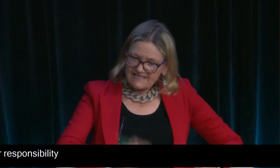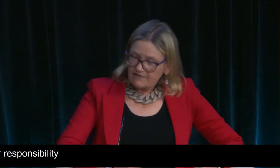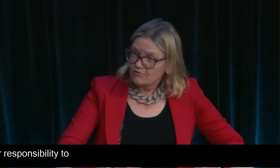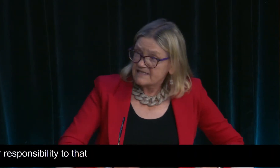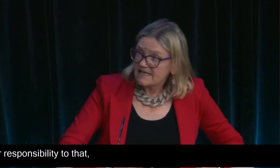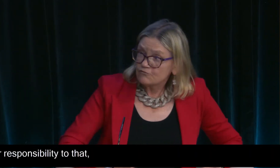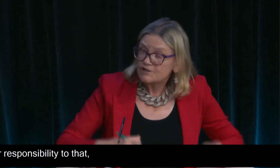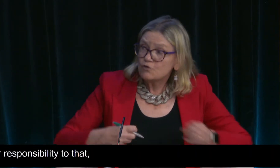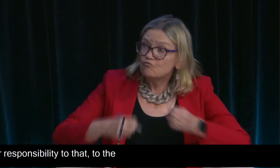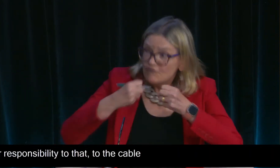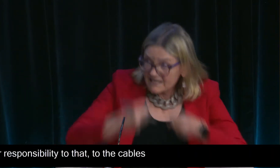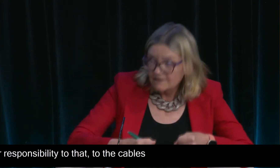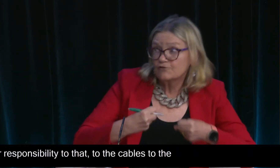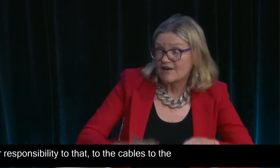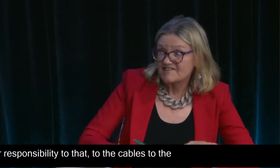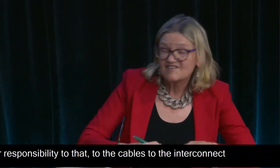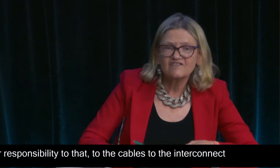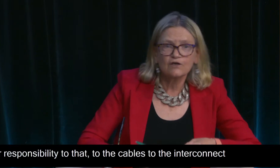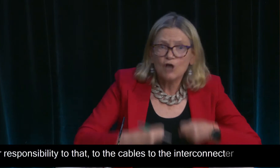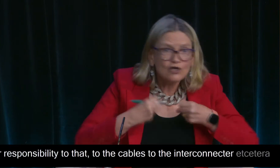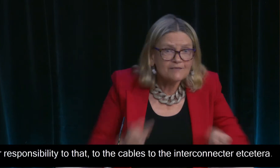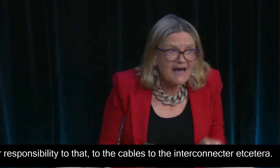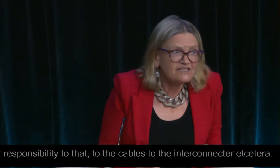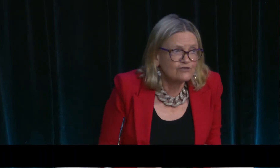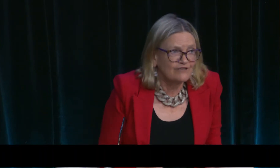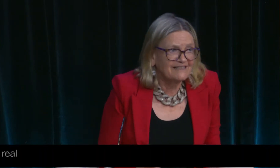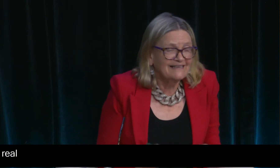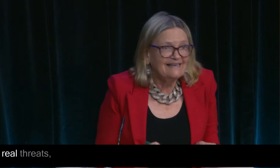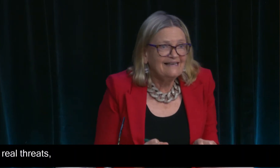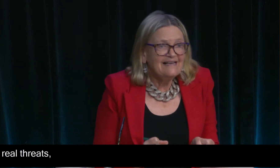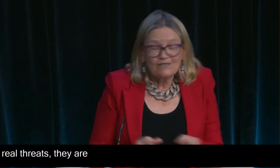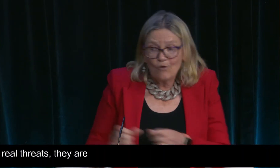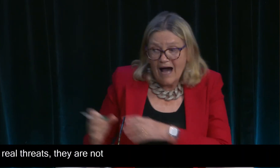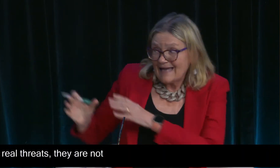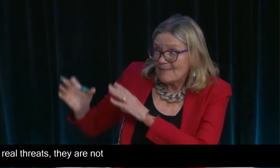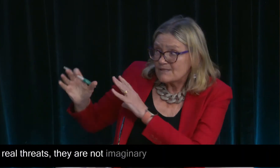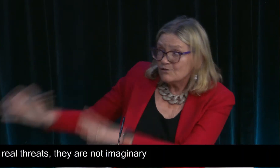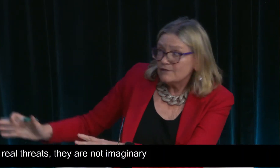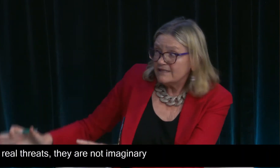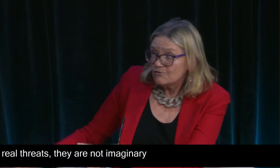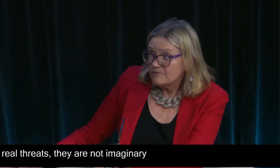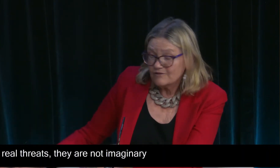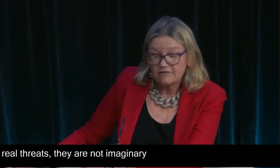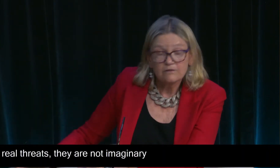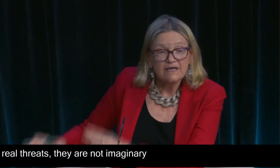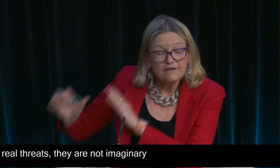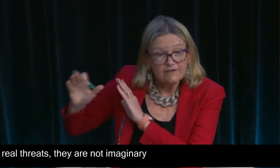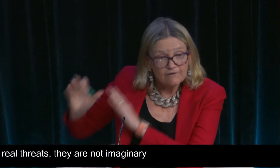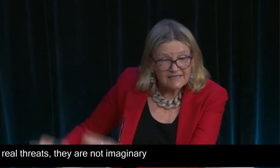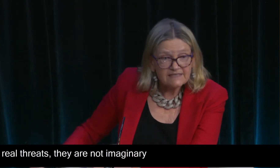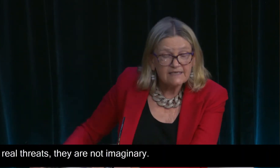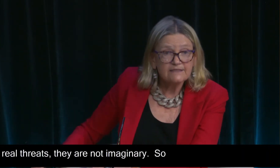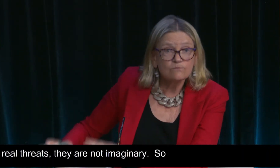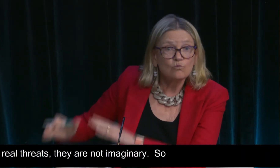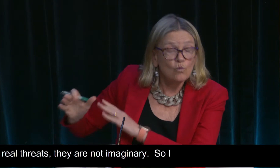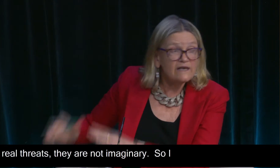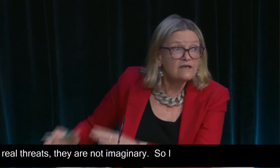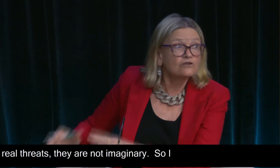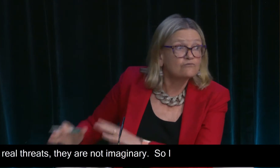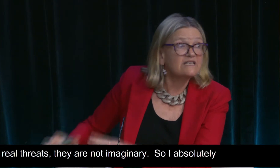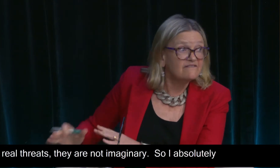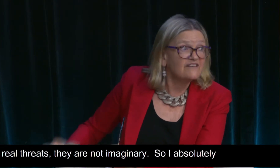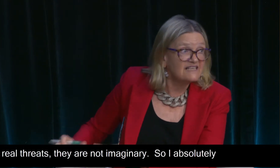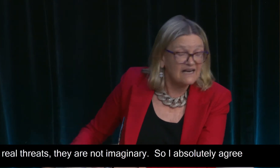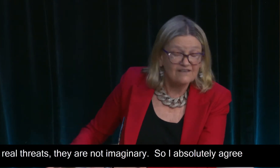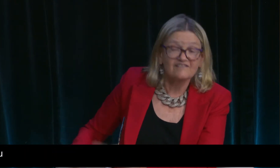interconnector, etc., etc. So real threats, they're not imaginary. So I absolutely agree with you. The United Kingdom will